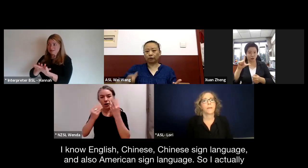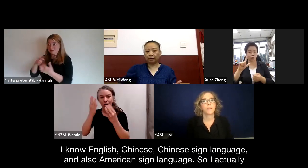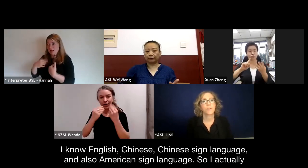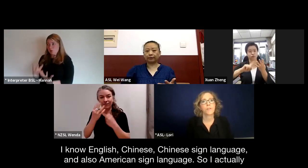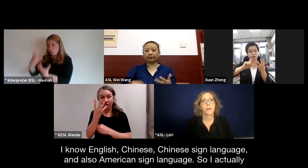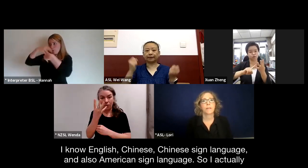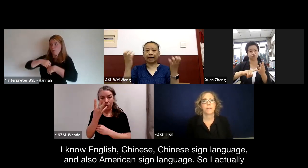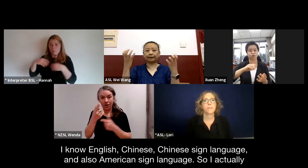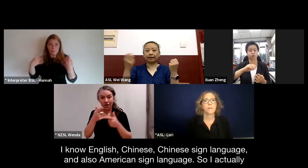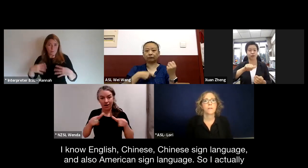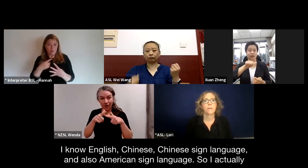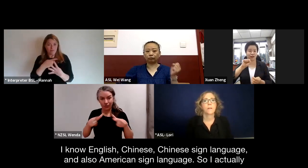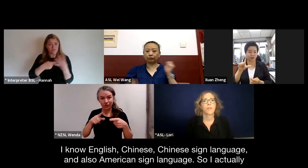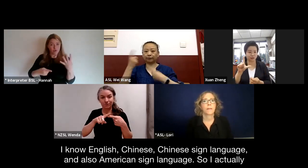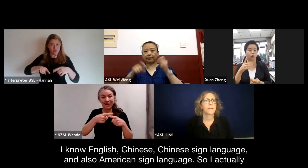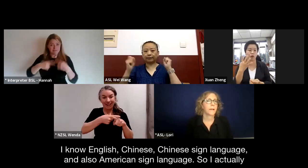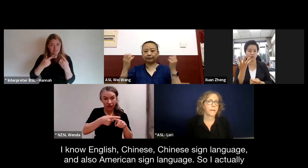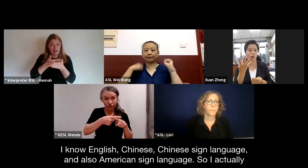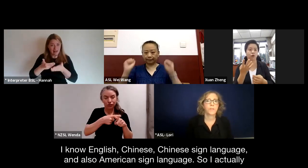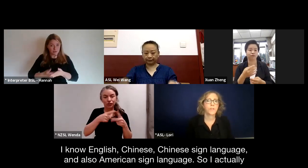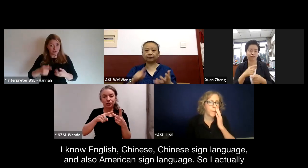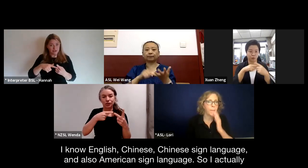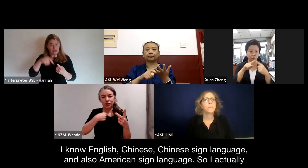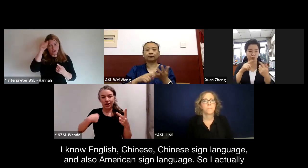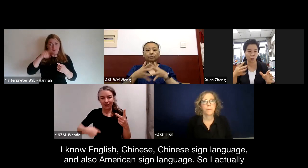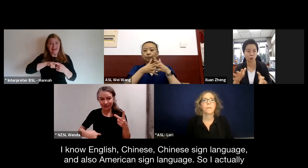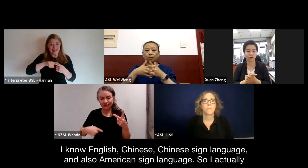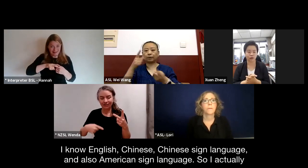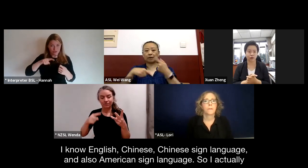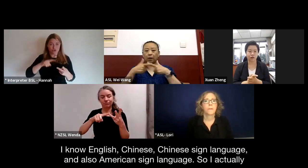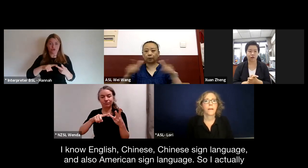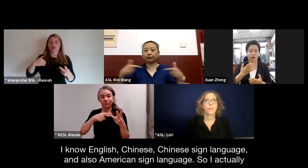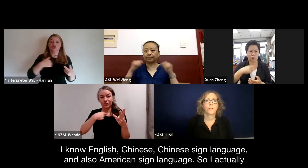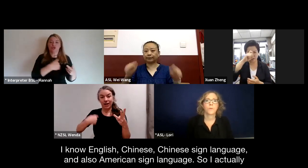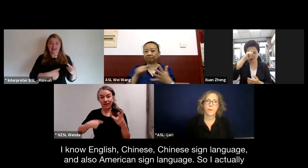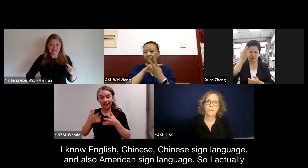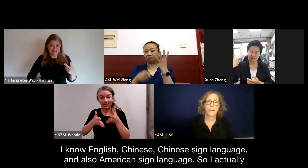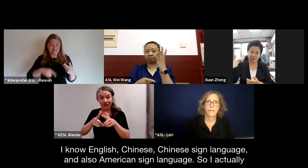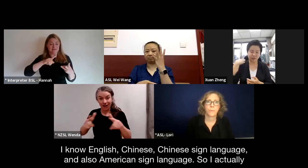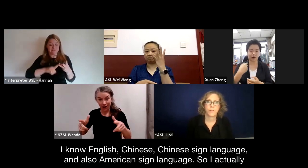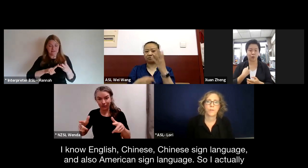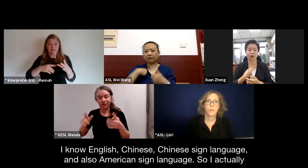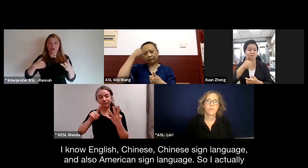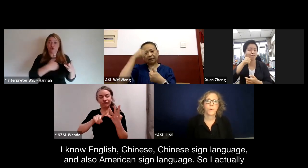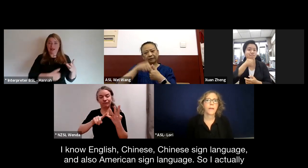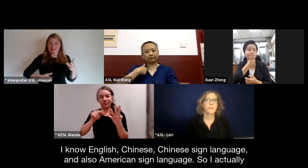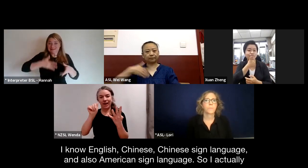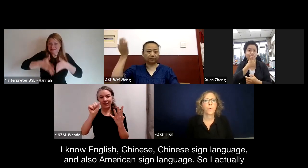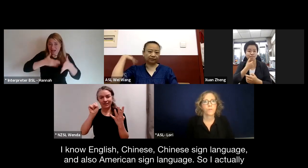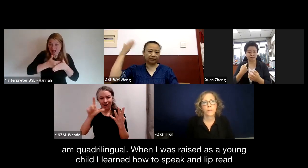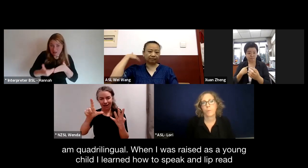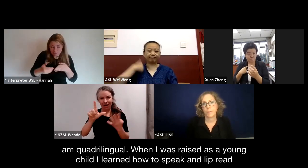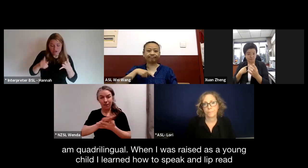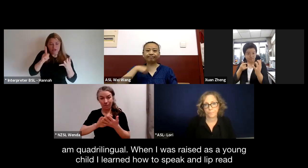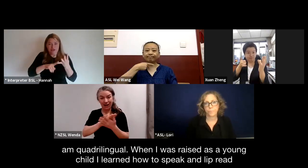I know English, Chinese, Chinese Sign Language, and also American Sign Language. So I actually